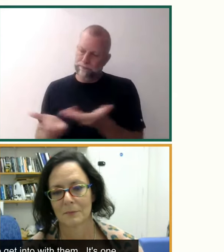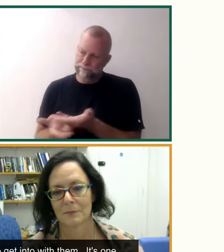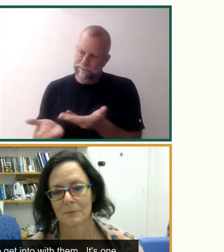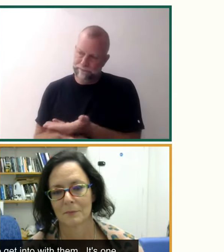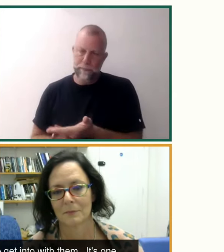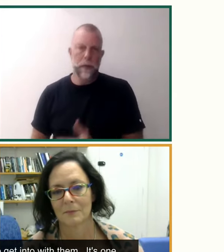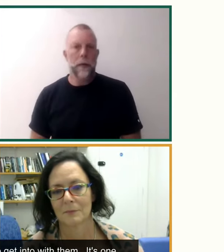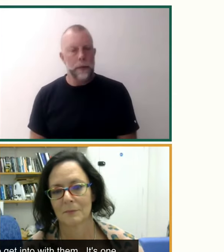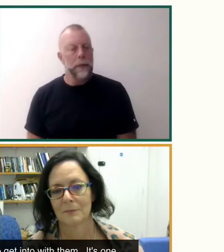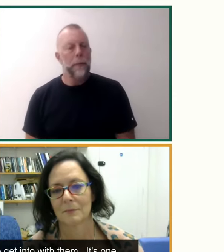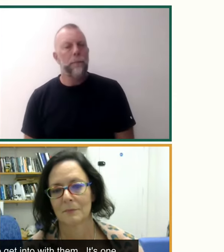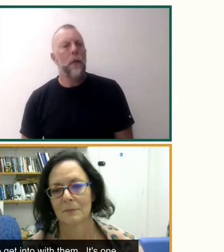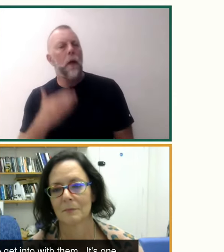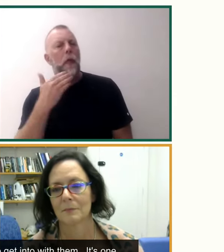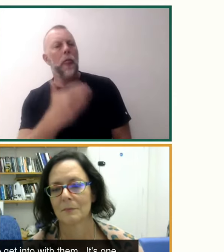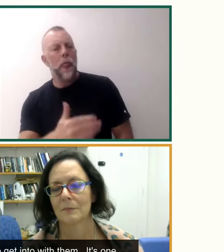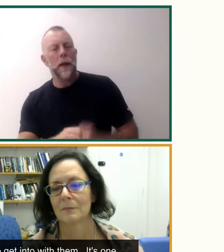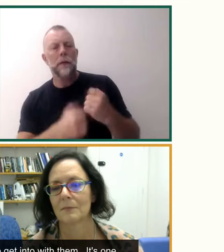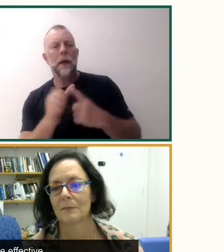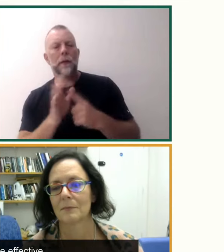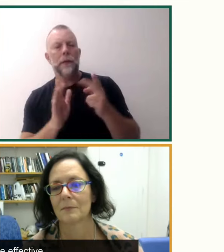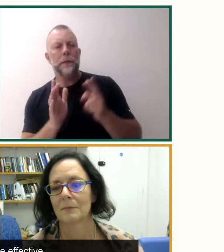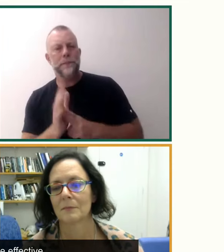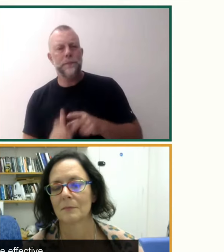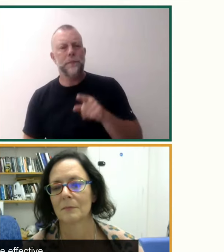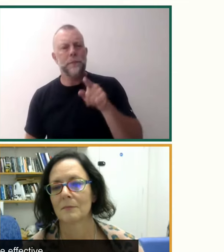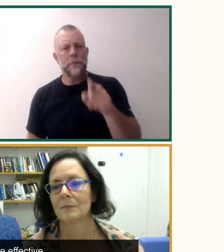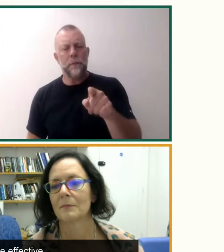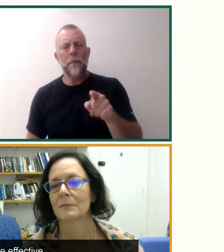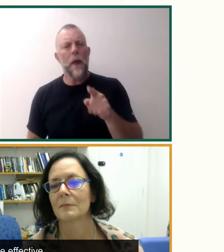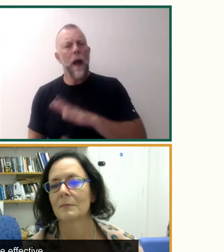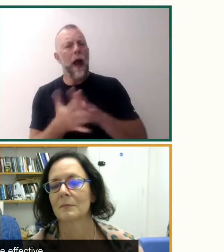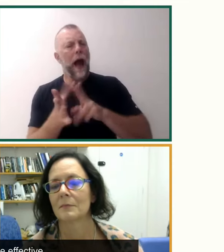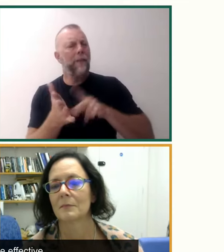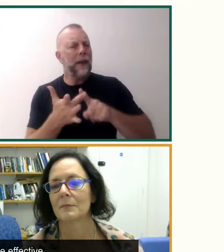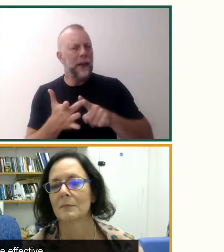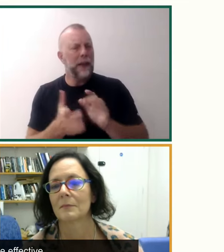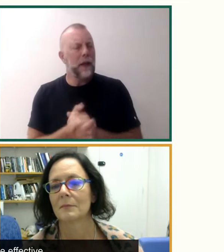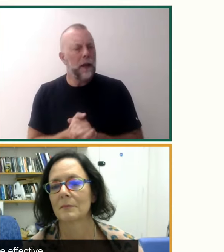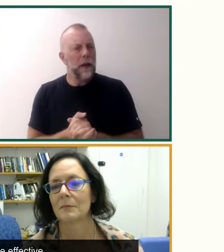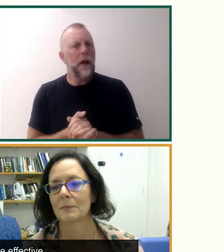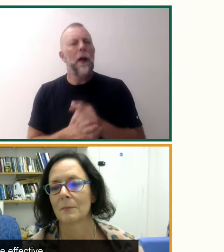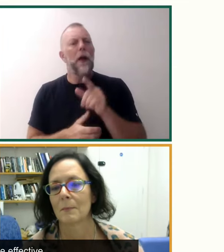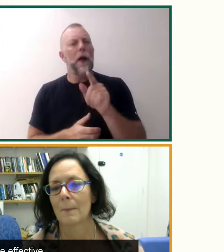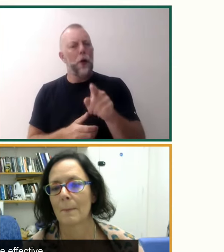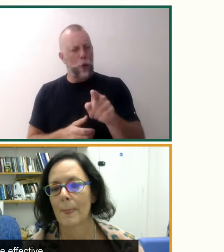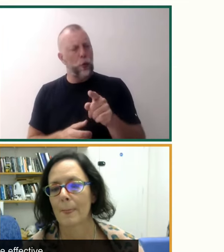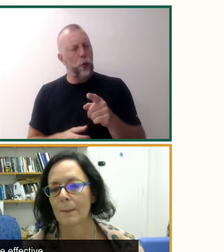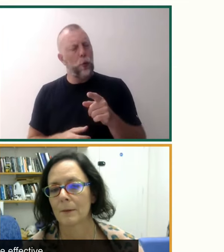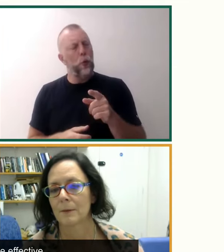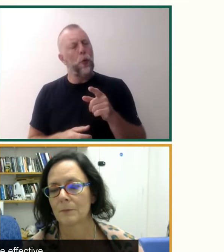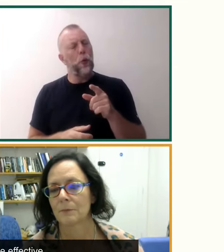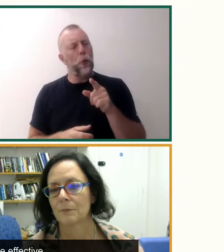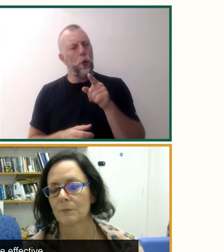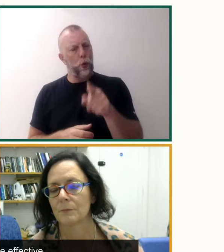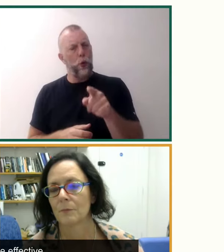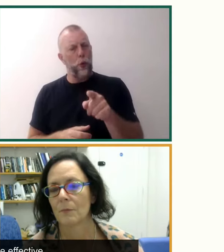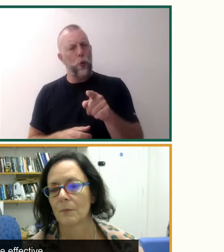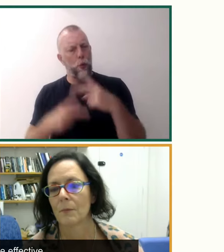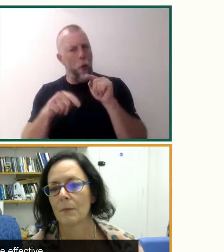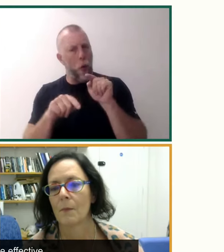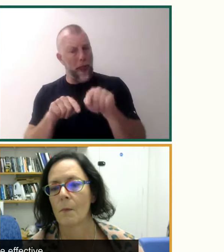Thanks, Gavin. And Harvey, you take that baton further